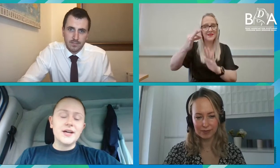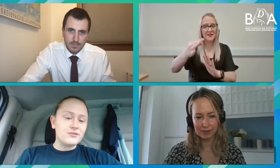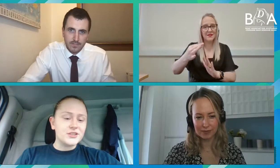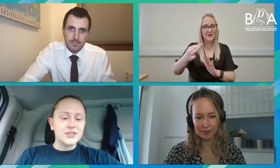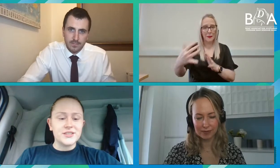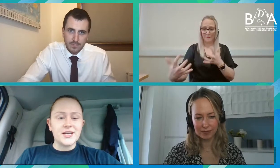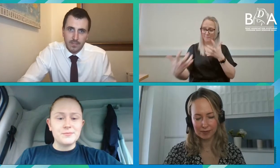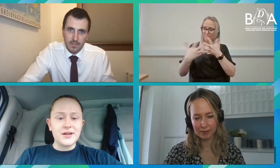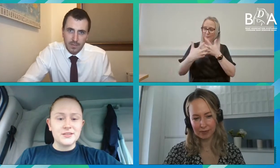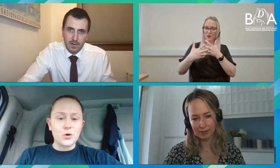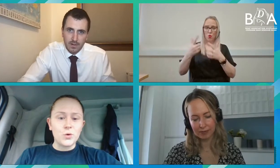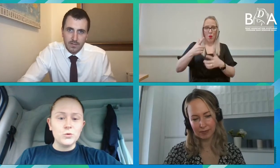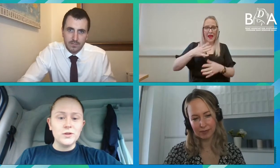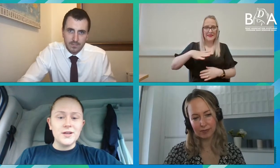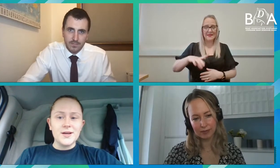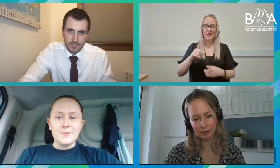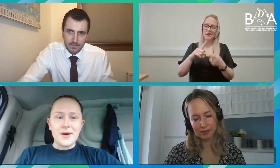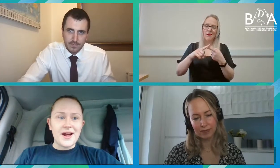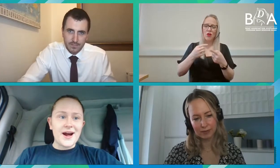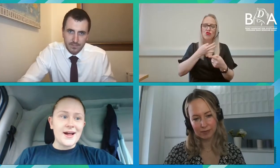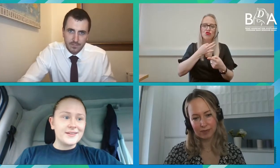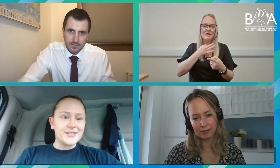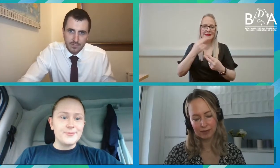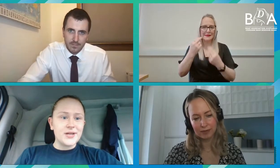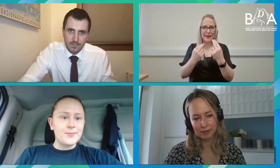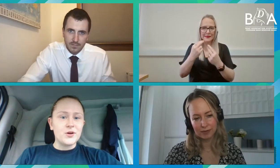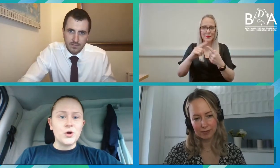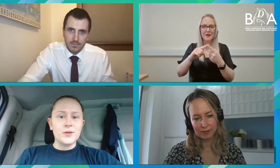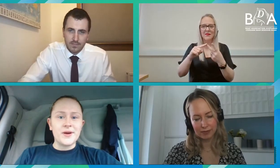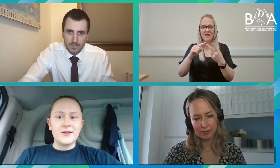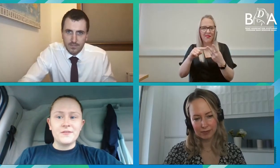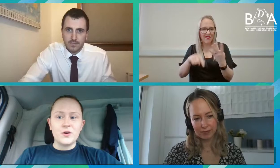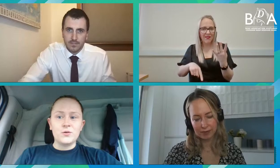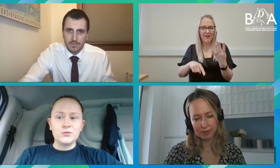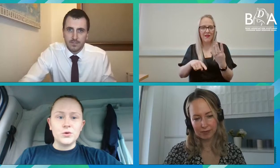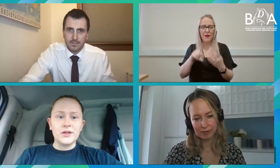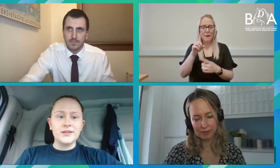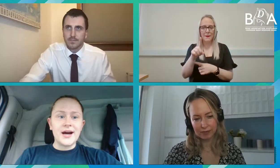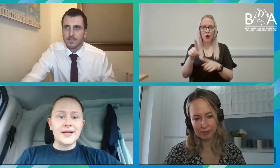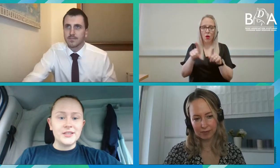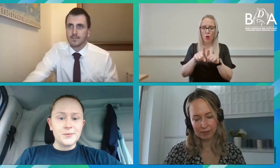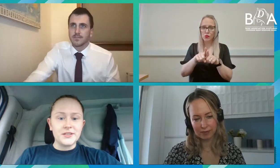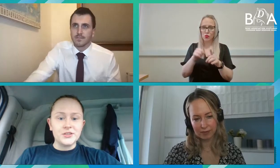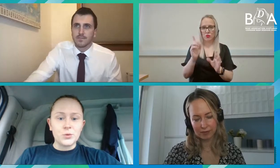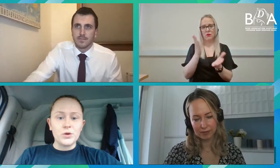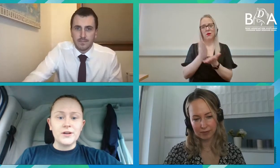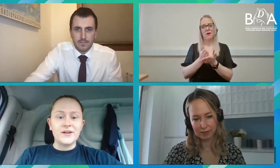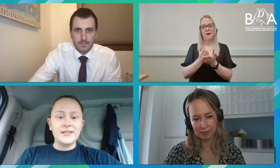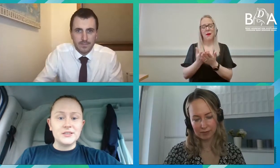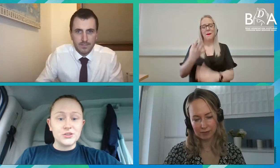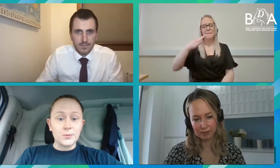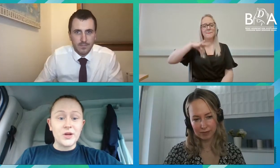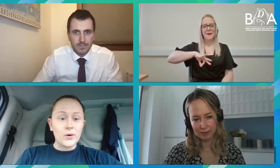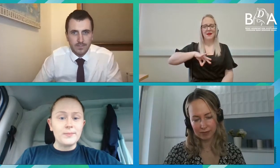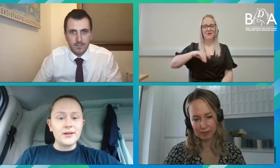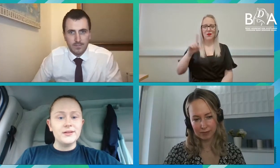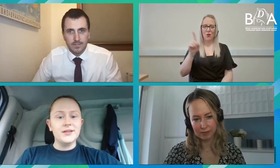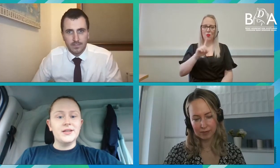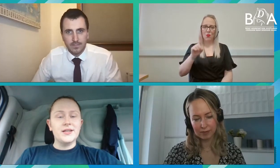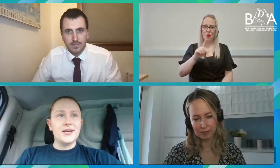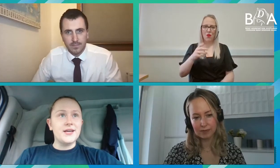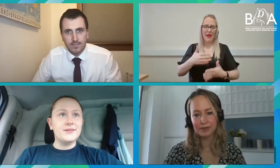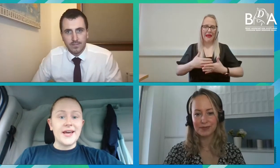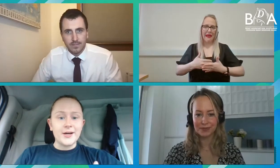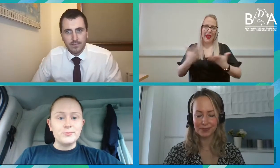It's kind of like a risk assessment as a whole, but at the same time, I got the benefit of knowing that I could speak to someone if I needed some